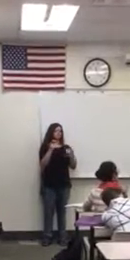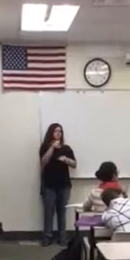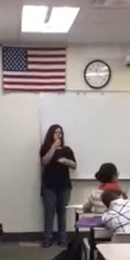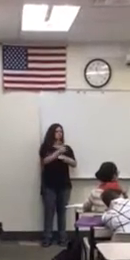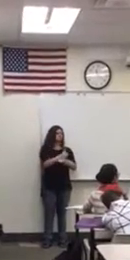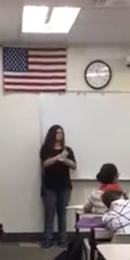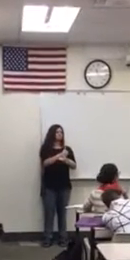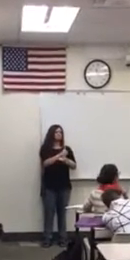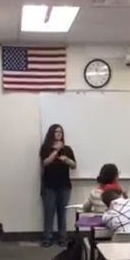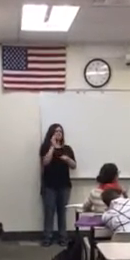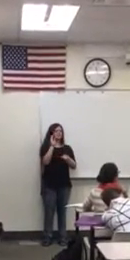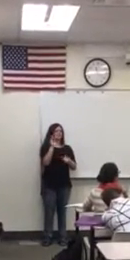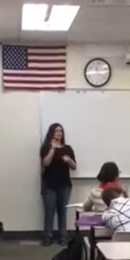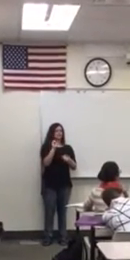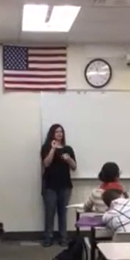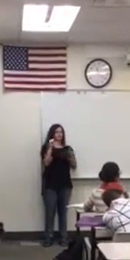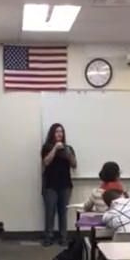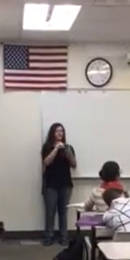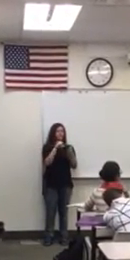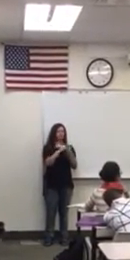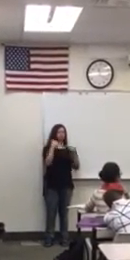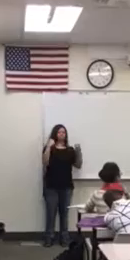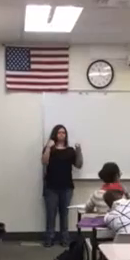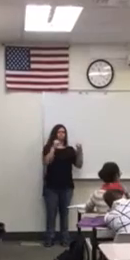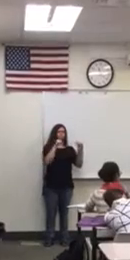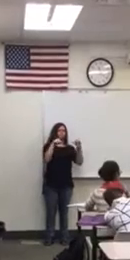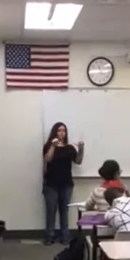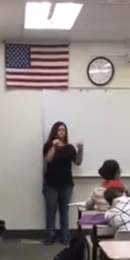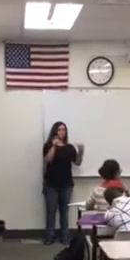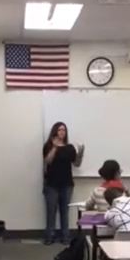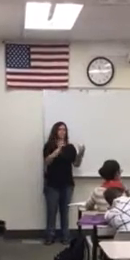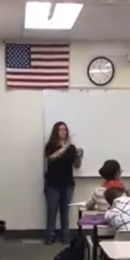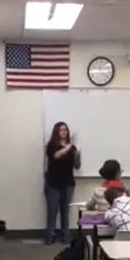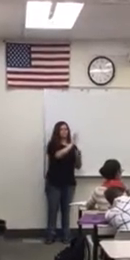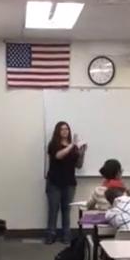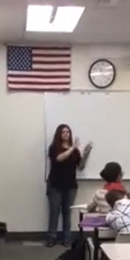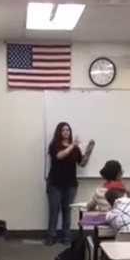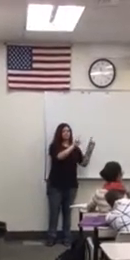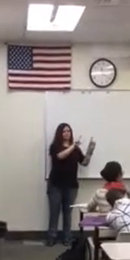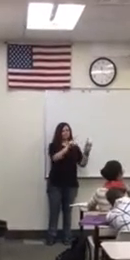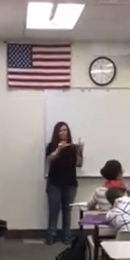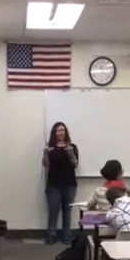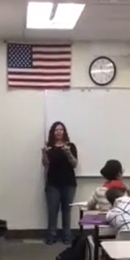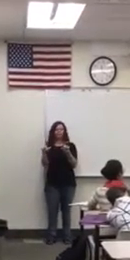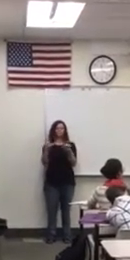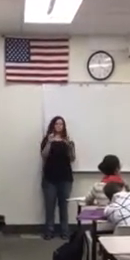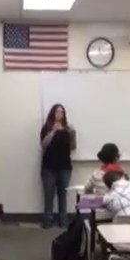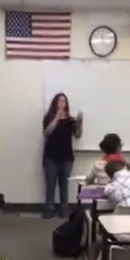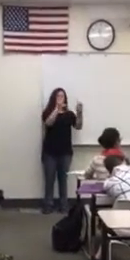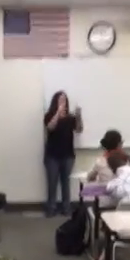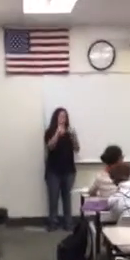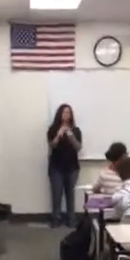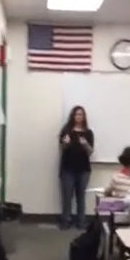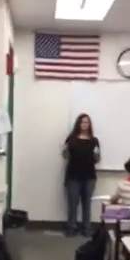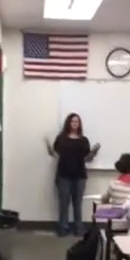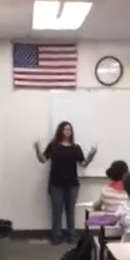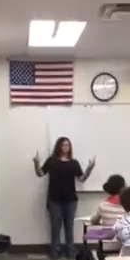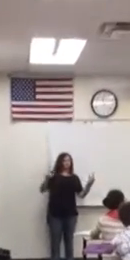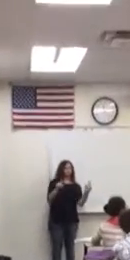screen. And you have the option of having them like slide in or fade out. That's fine,